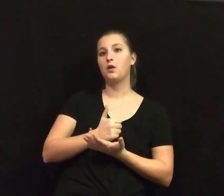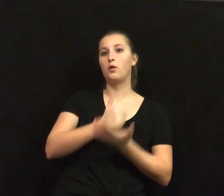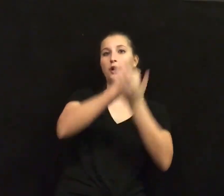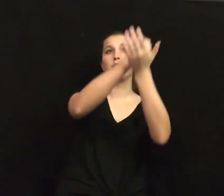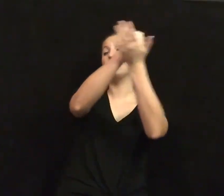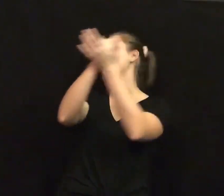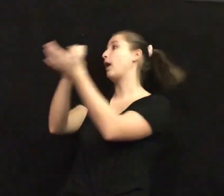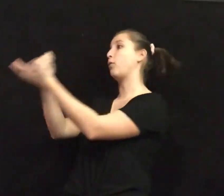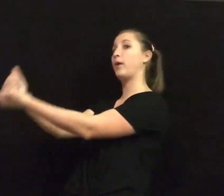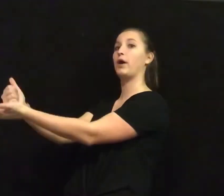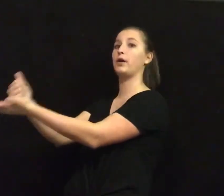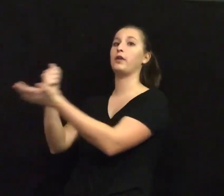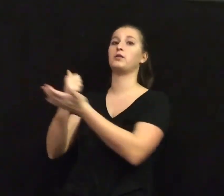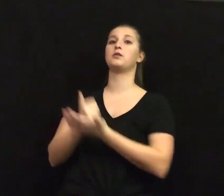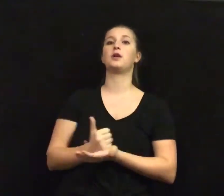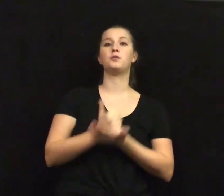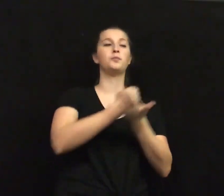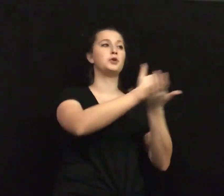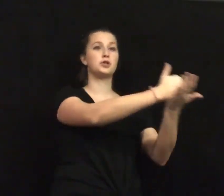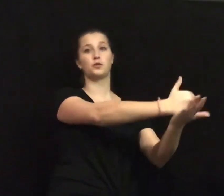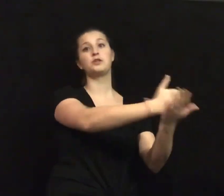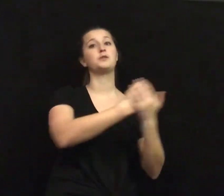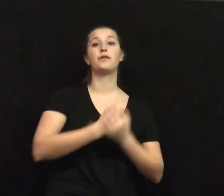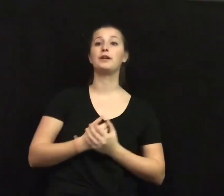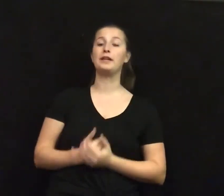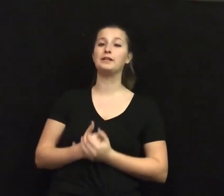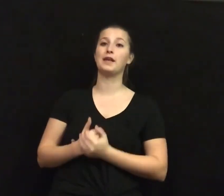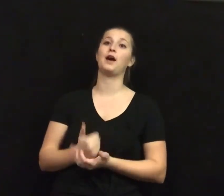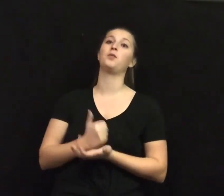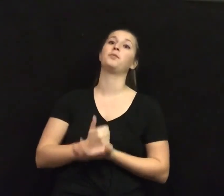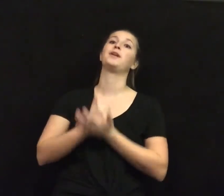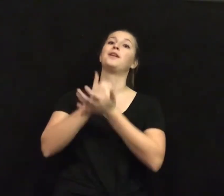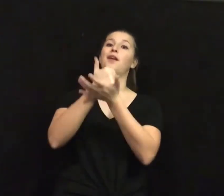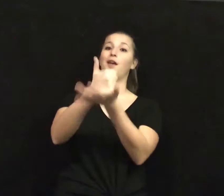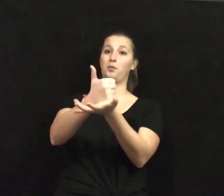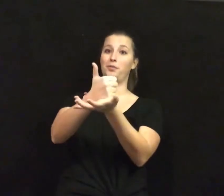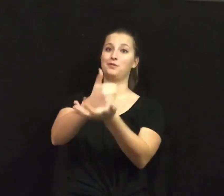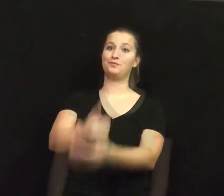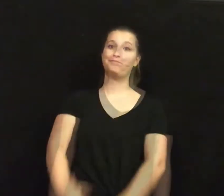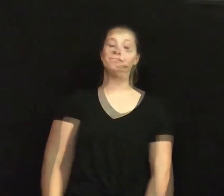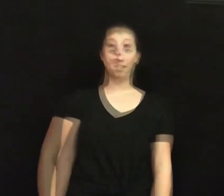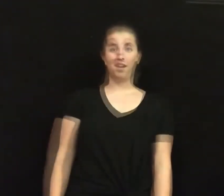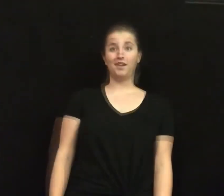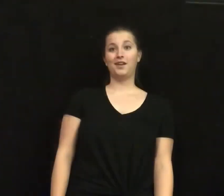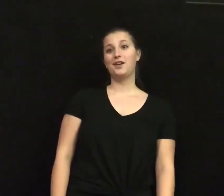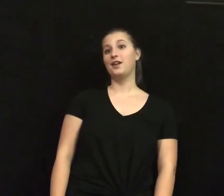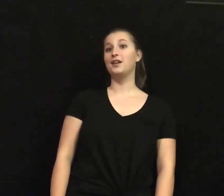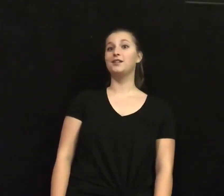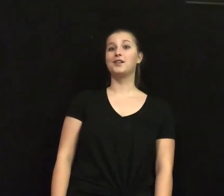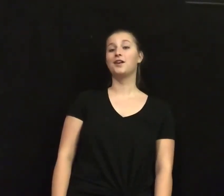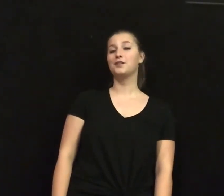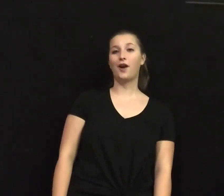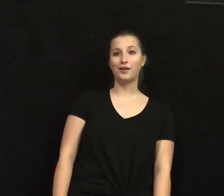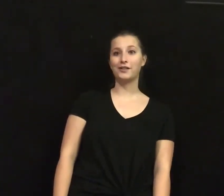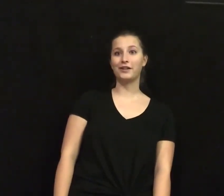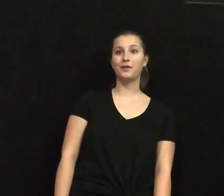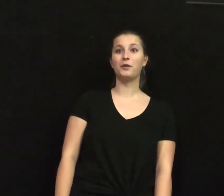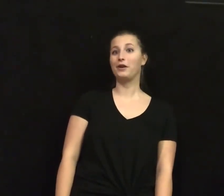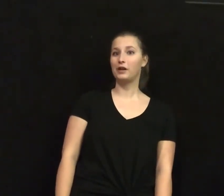or you help her. They'll push it towards whoever needs the help, but help. Second sign is doctor or